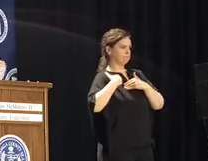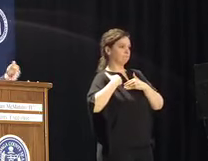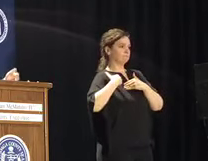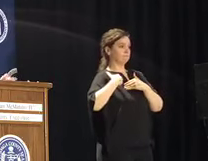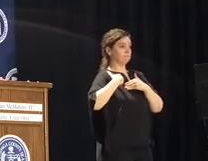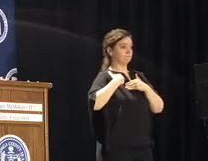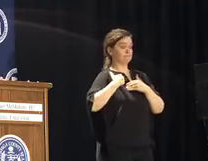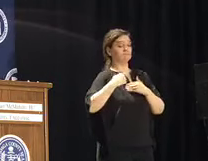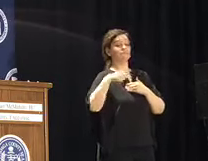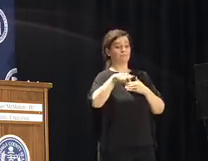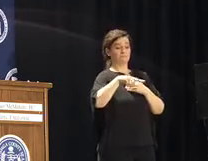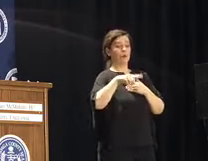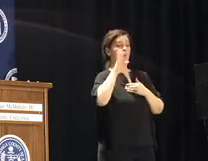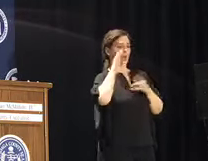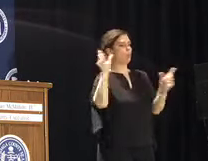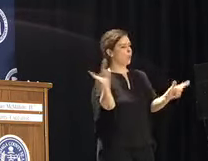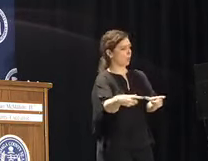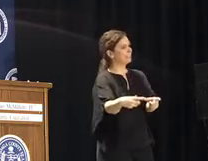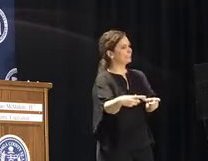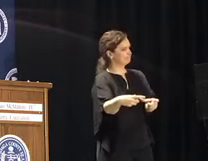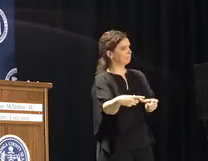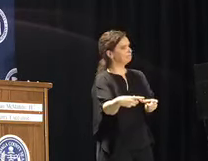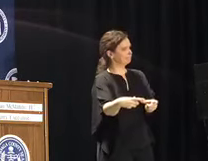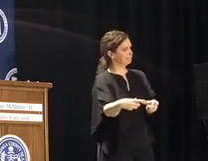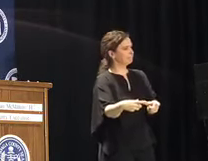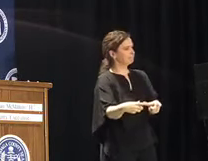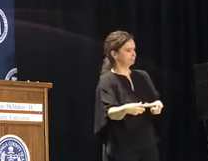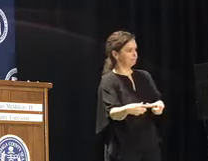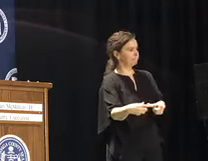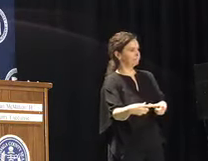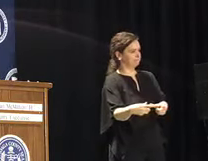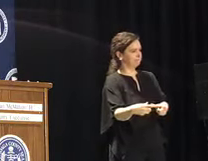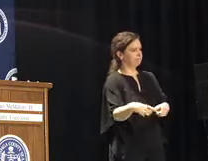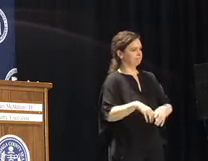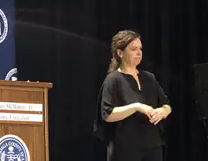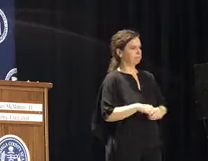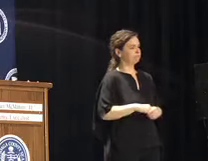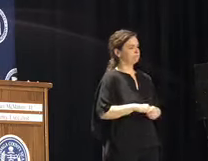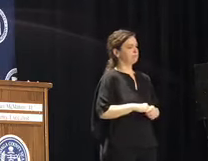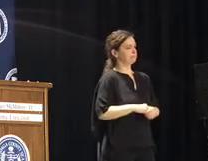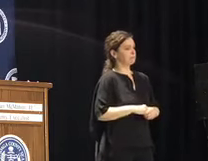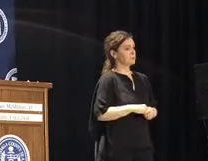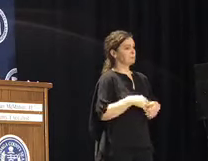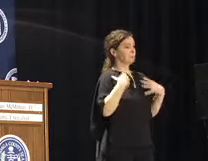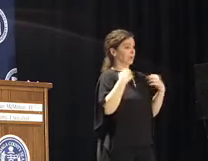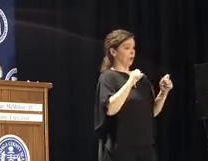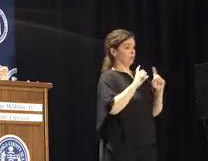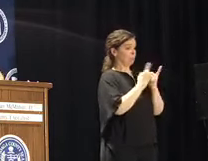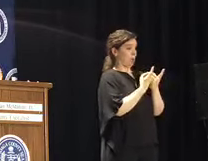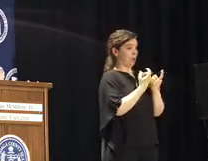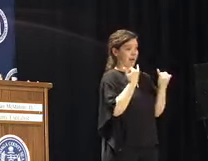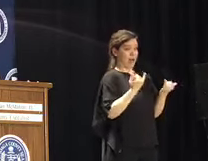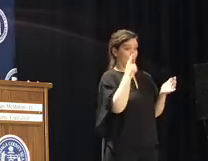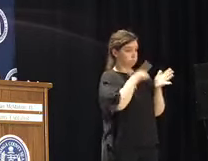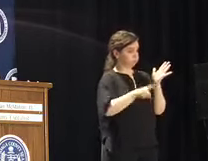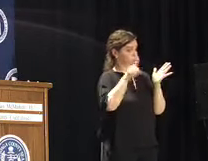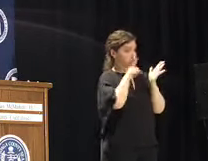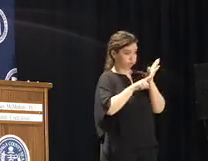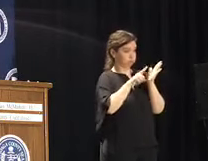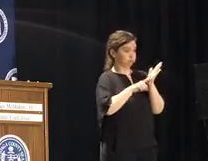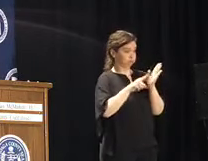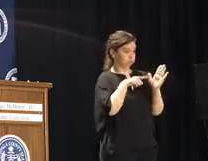new positives like today, our health department is going at a robust speed in a rigorous way to get in front of these investigations to